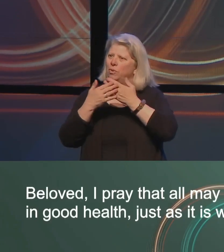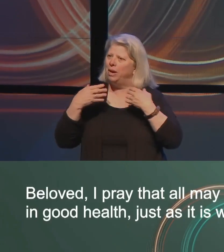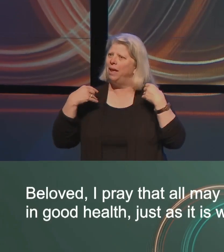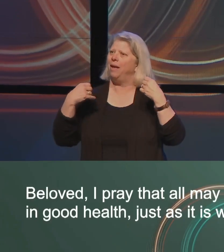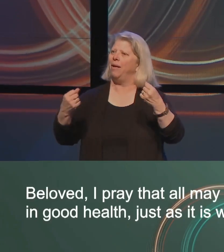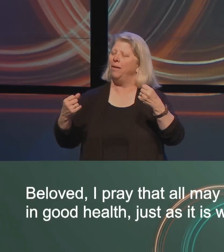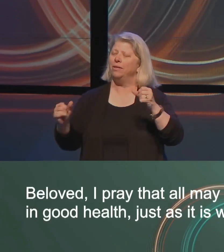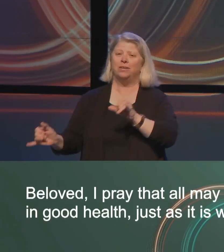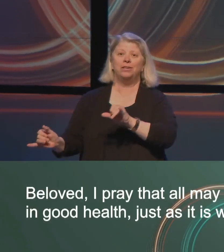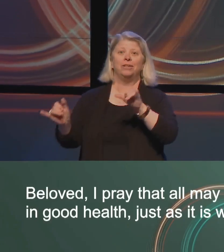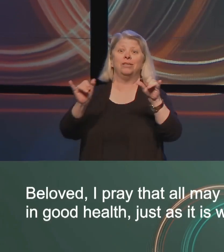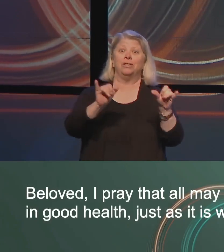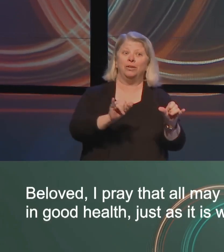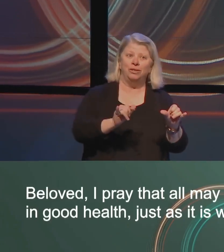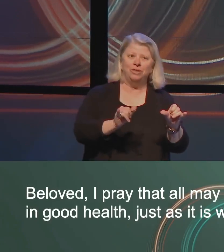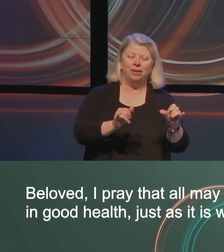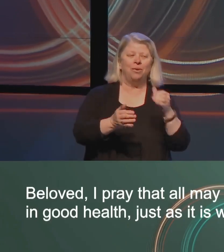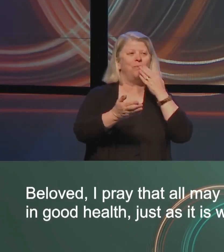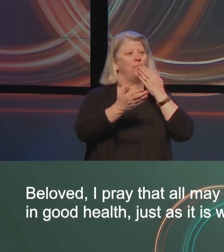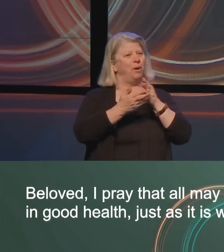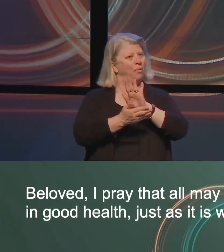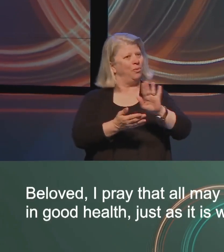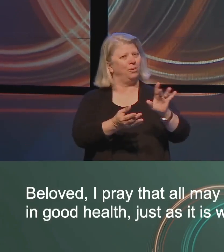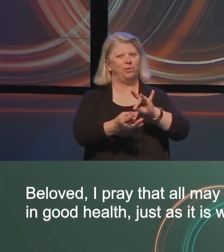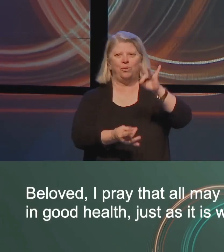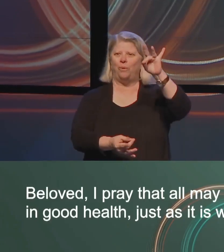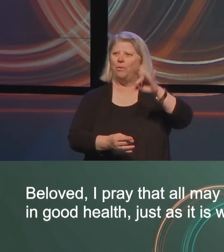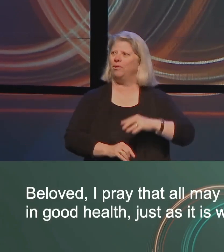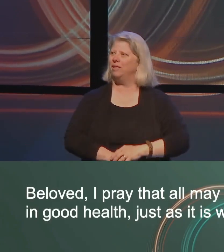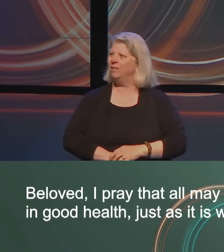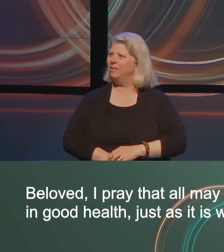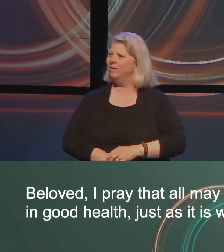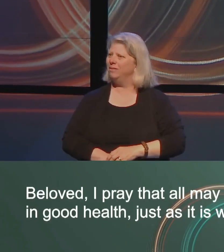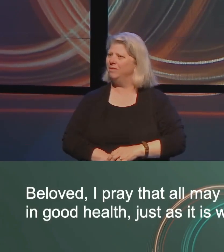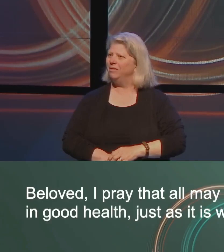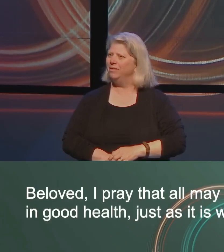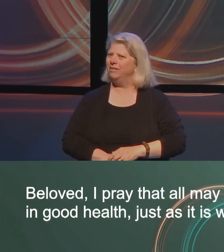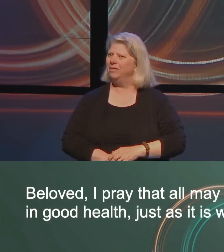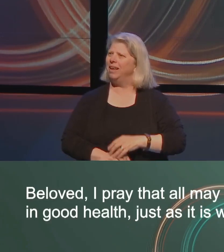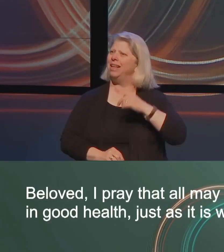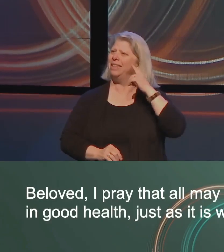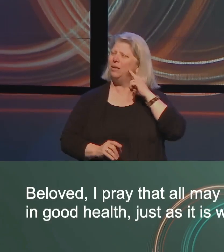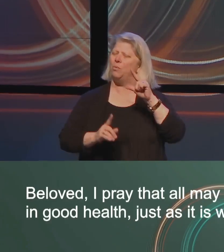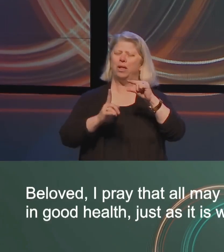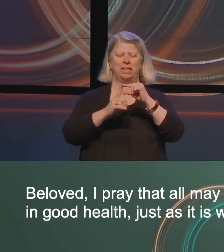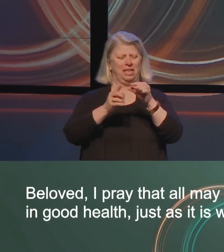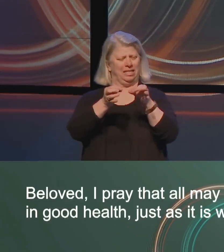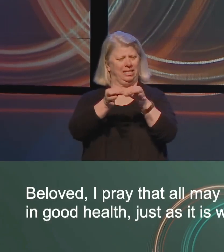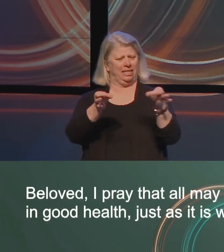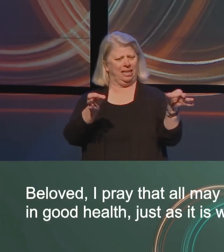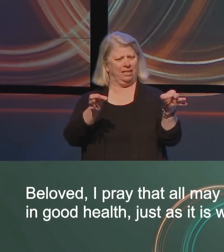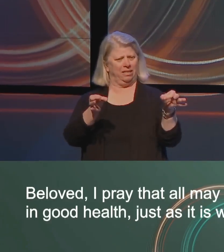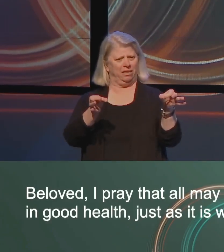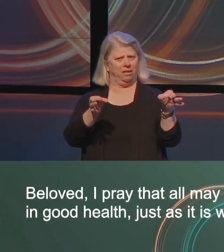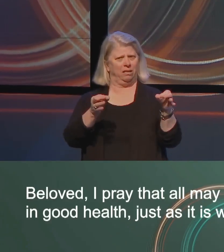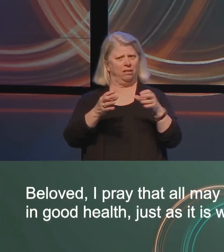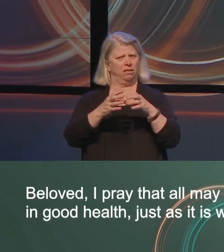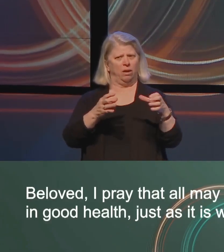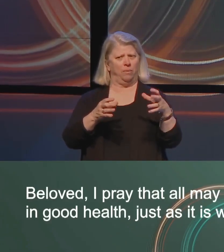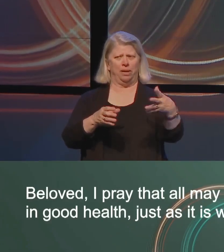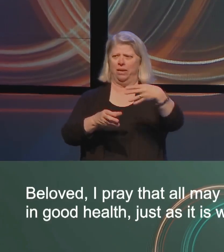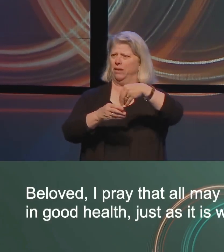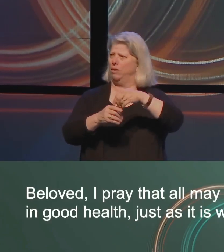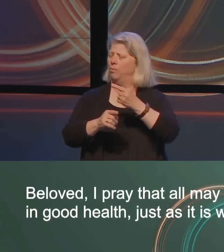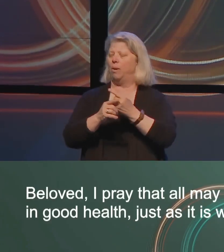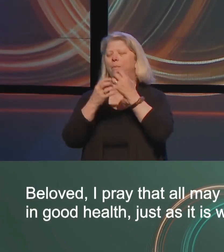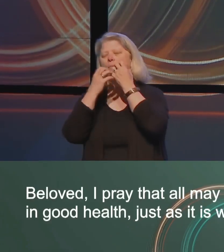health, just as it is well with your soul. And when I think about this one little sentence, there's so much packed into it,